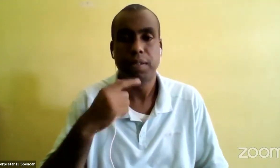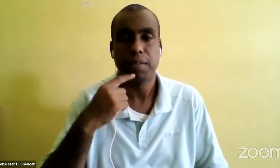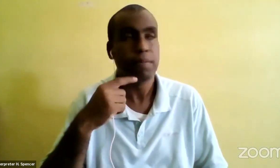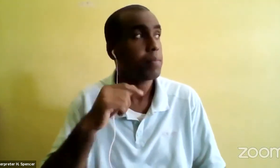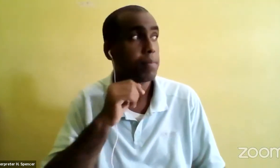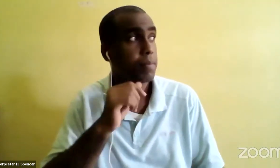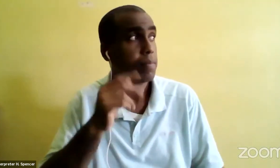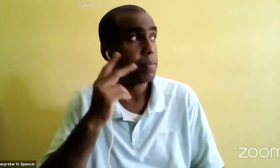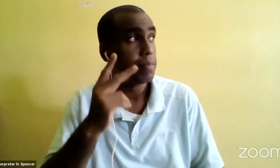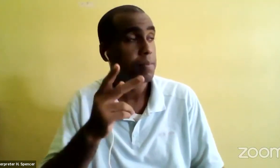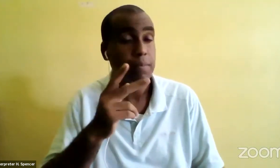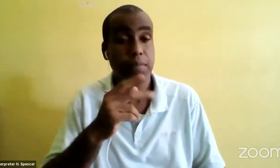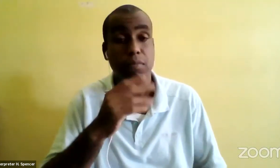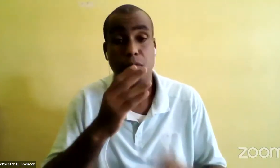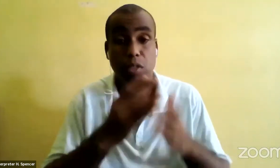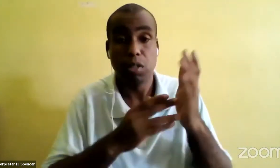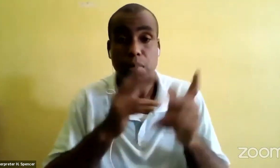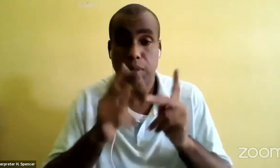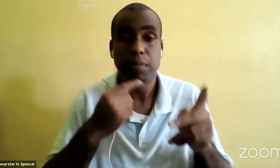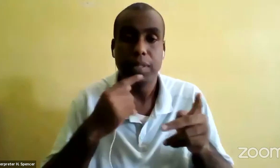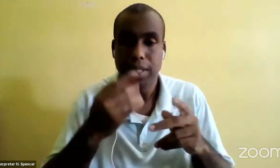Oh, people said they're seeing it now.